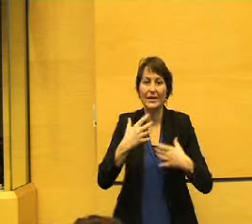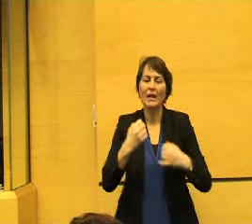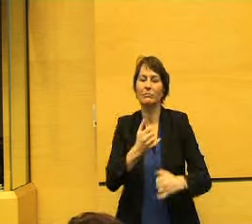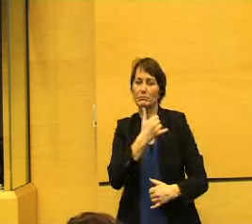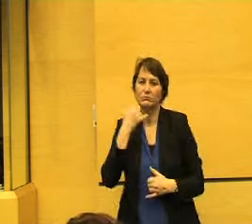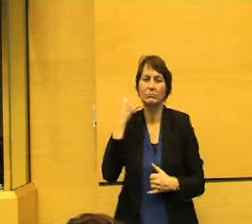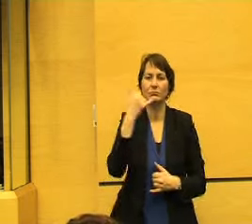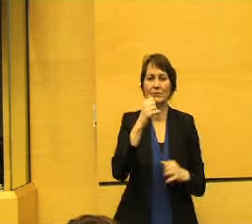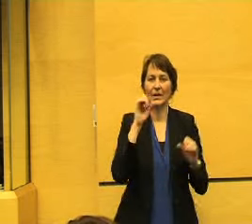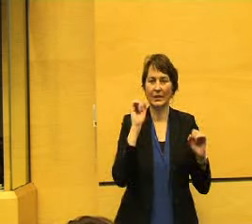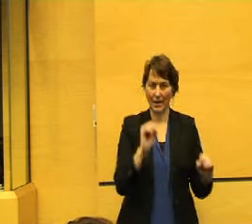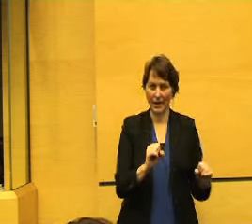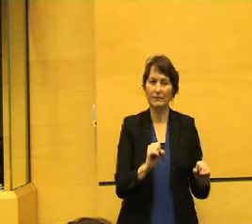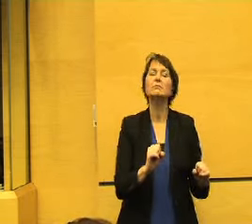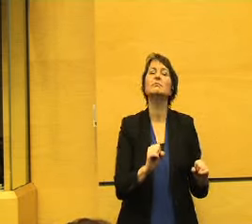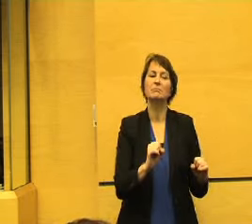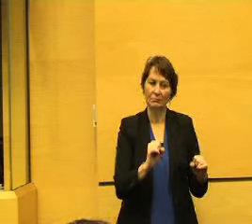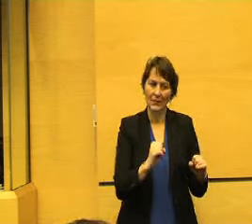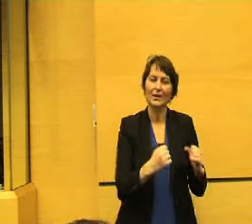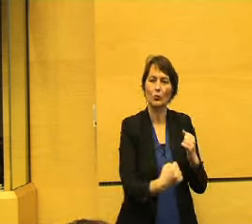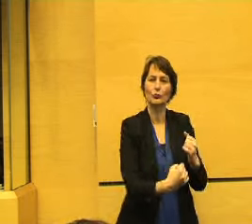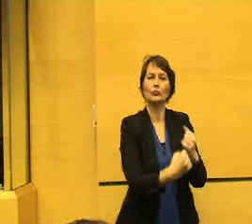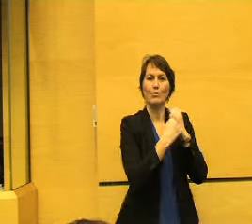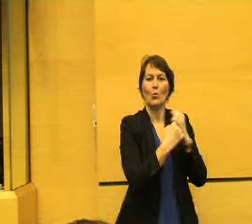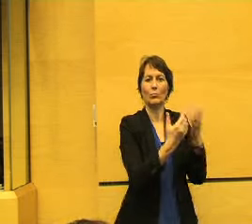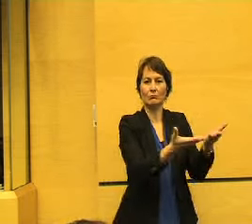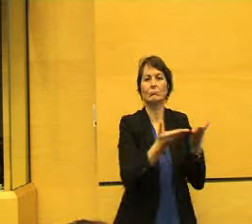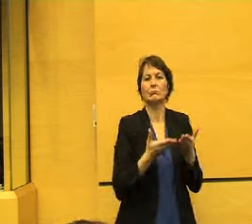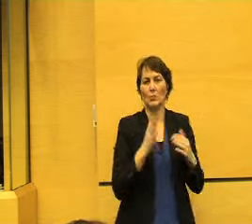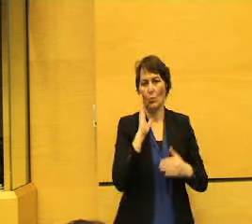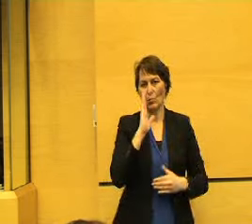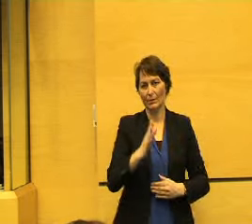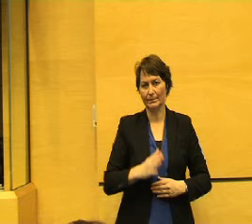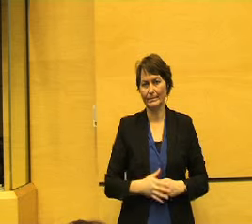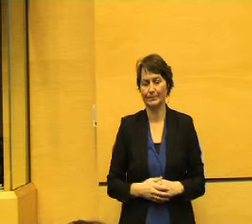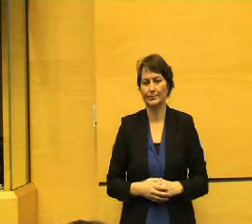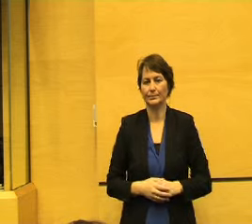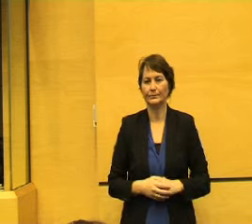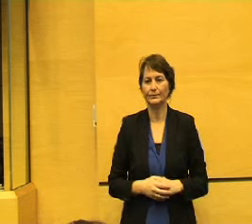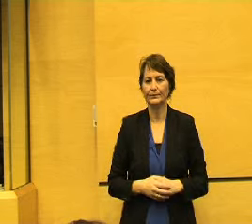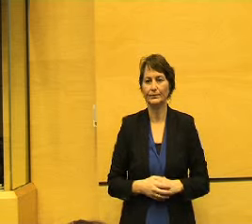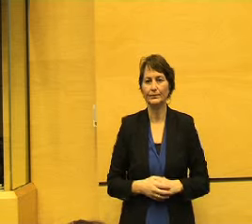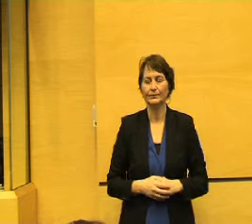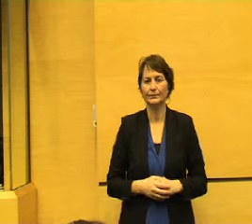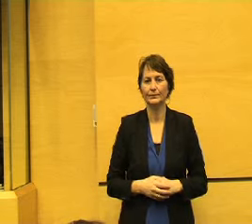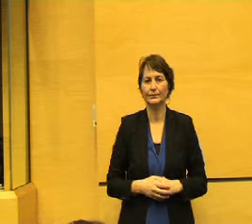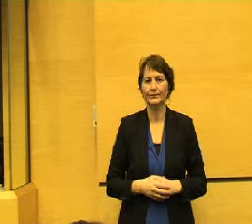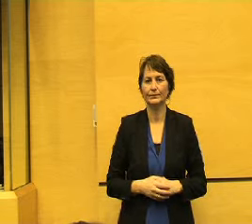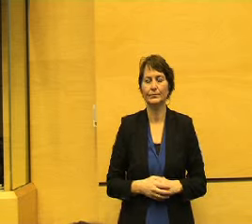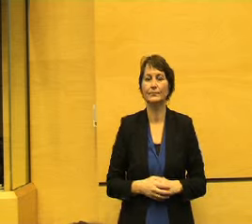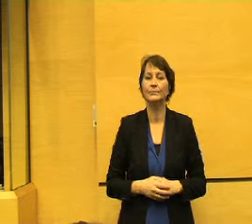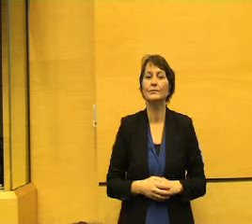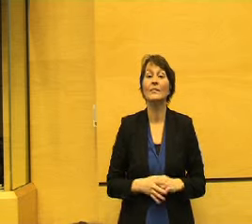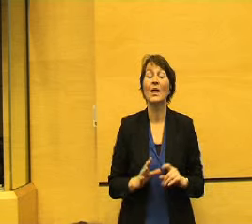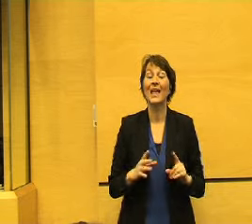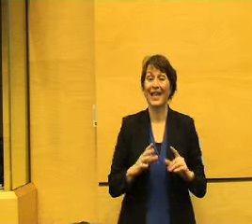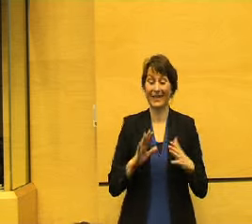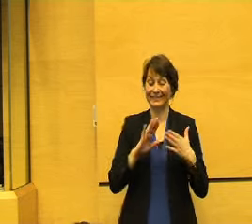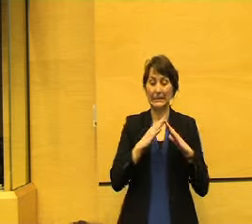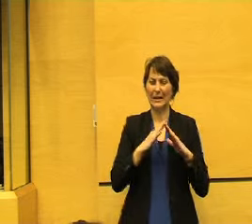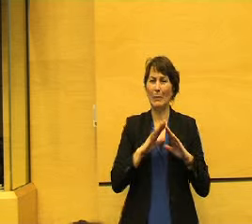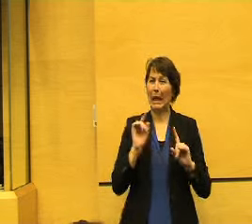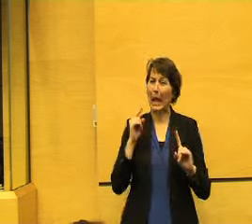and then the appropriate support shall be given. And in the rural and remote